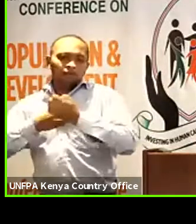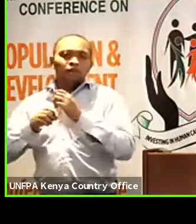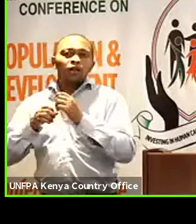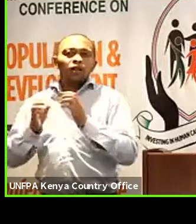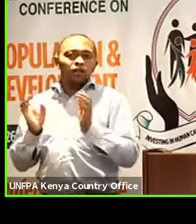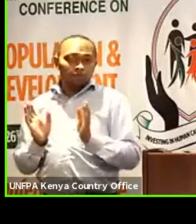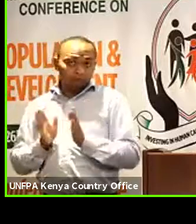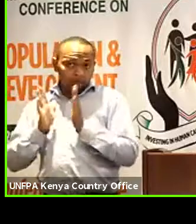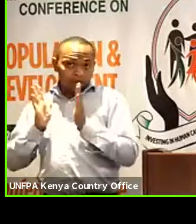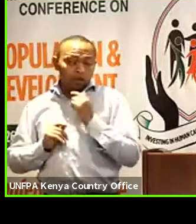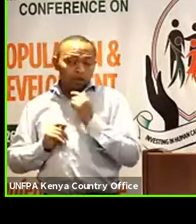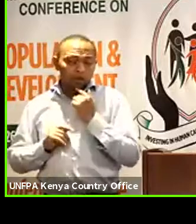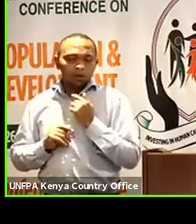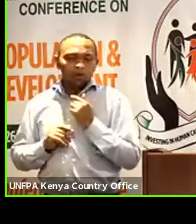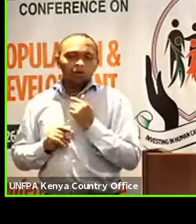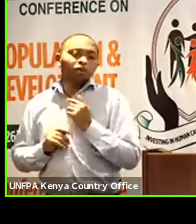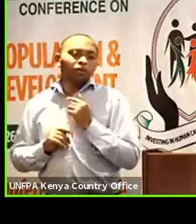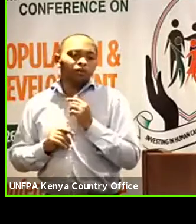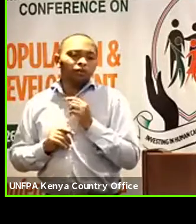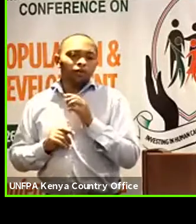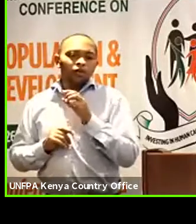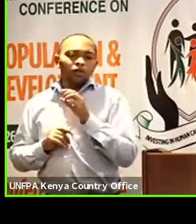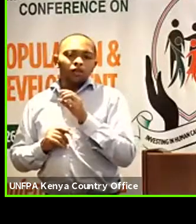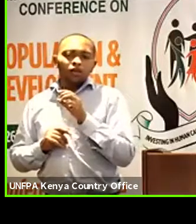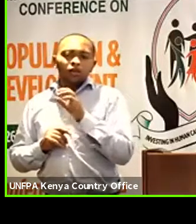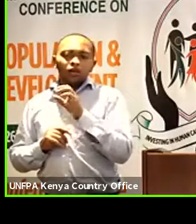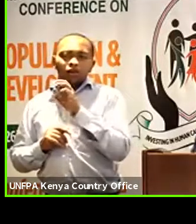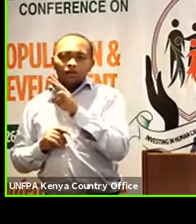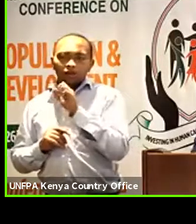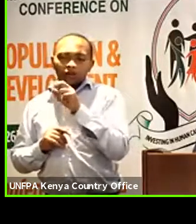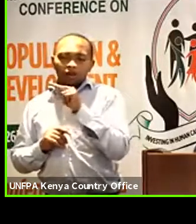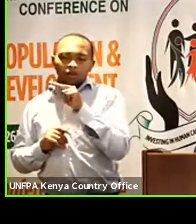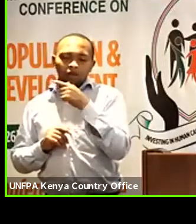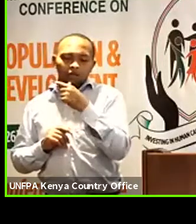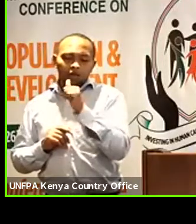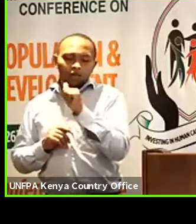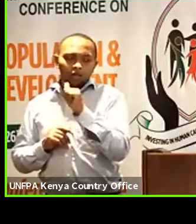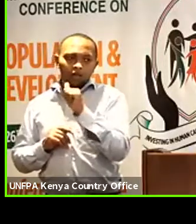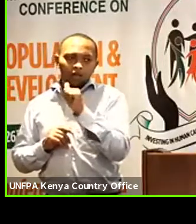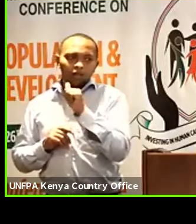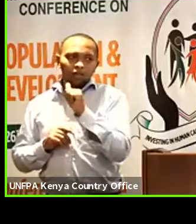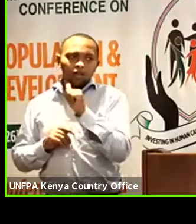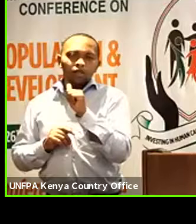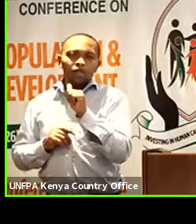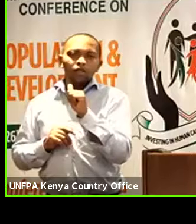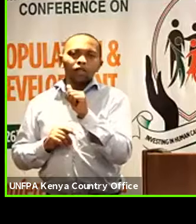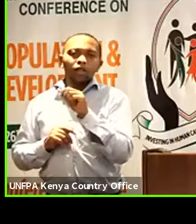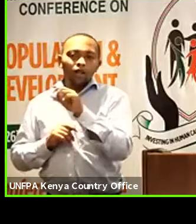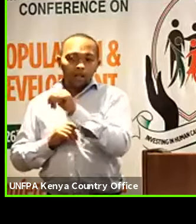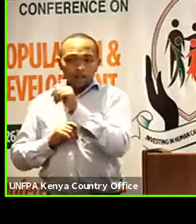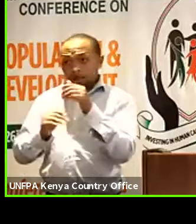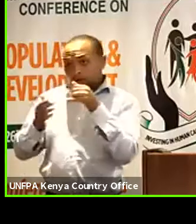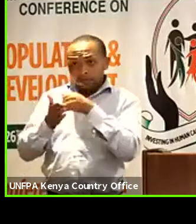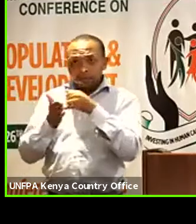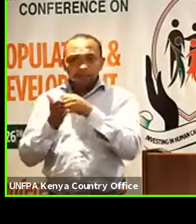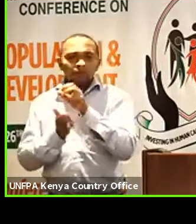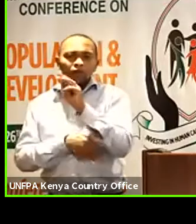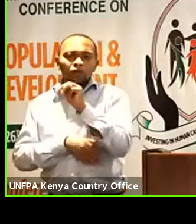to be Engineer Mairura Omwenga. And then presenters is Ms. Mary